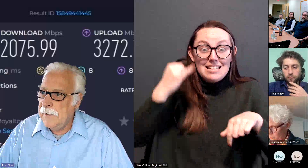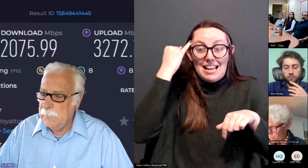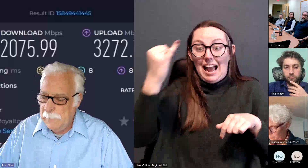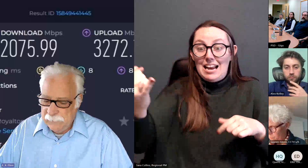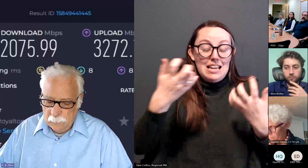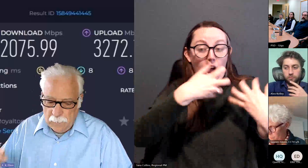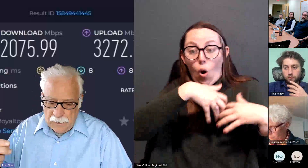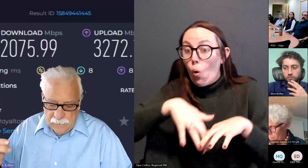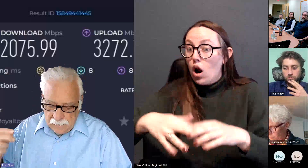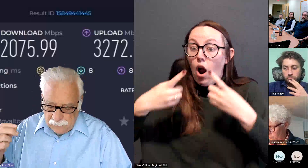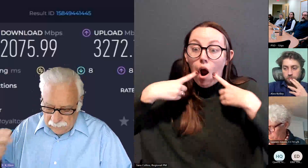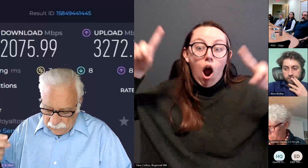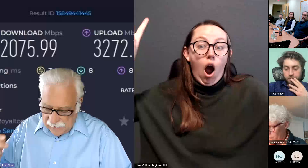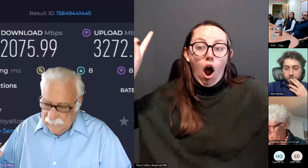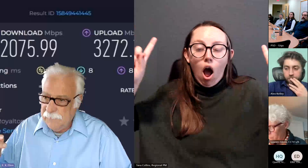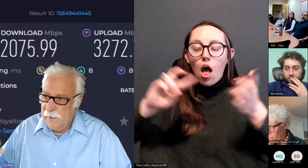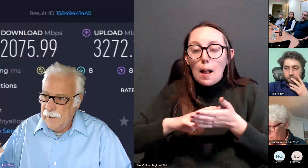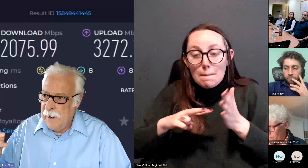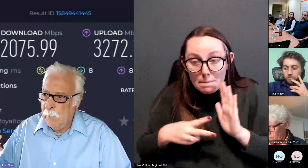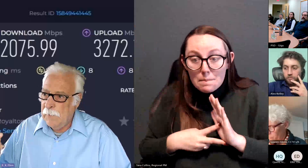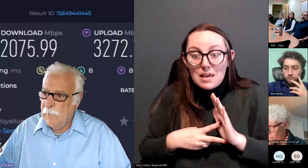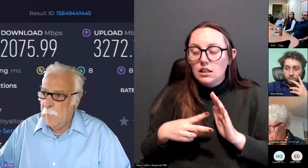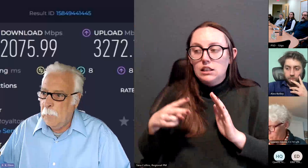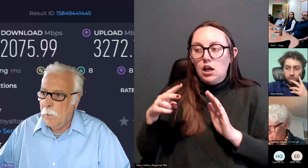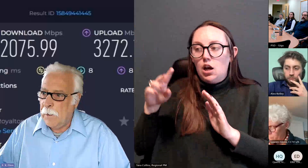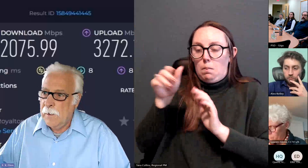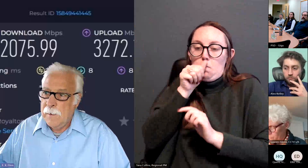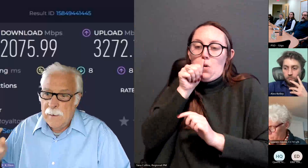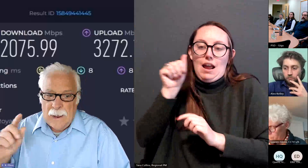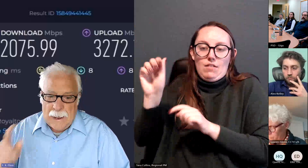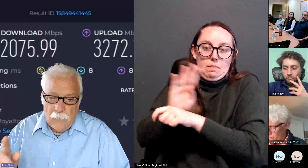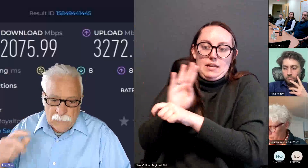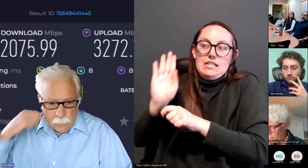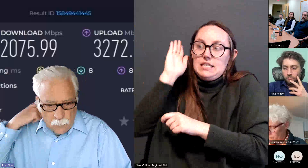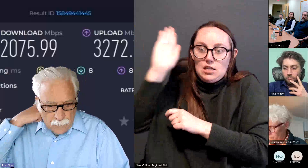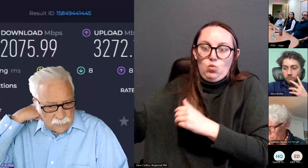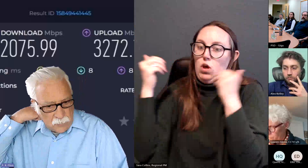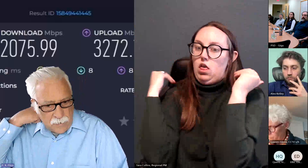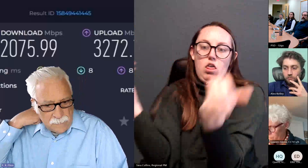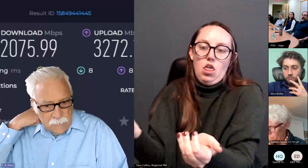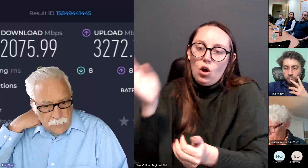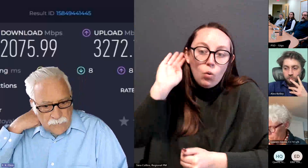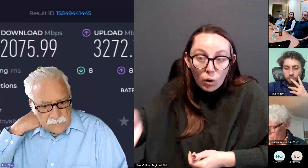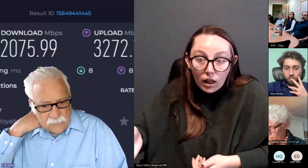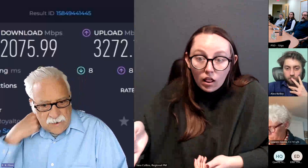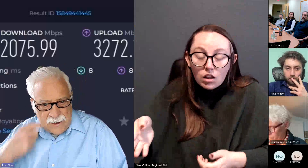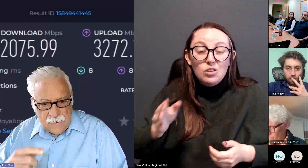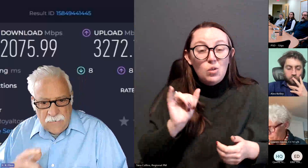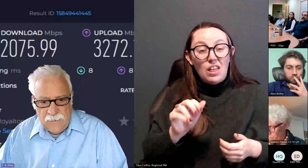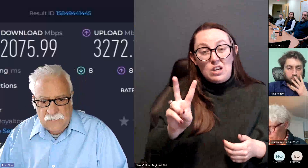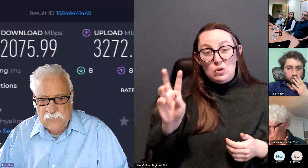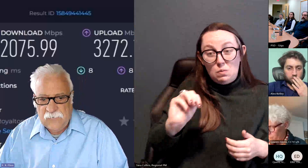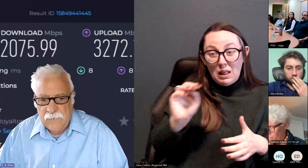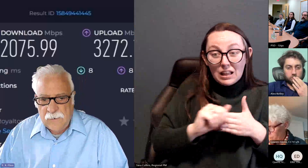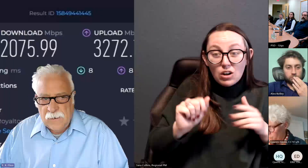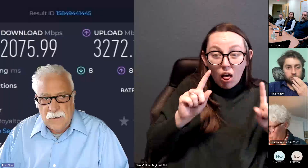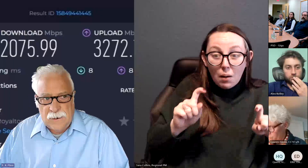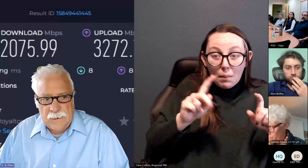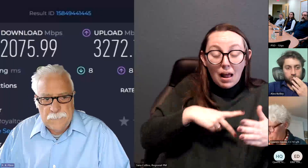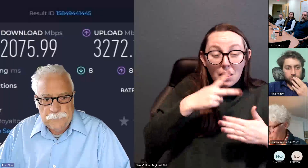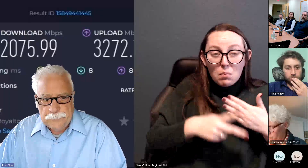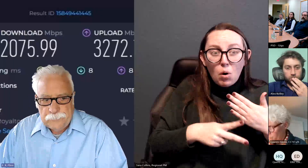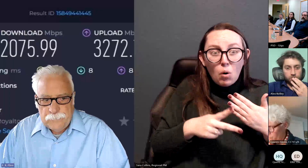really inexpensive way for the state to find out whether that'll work. I also saw a few things in this